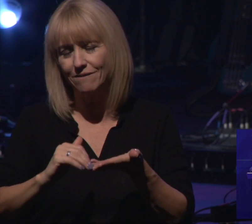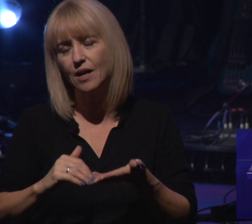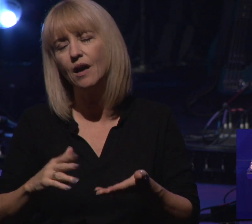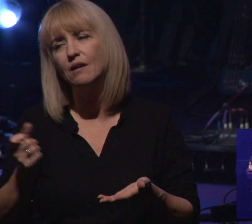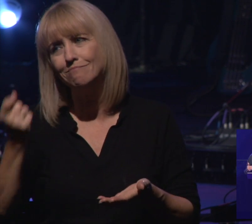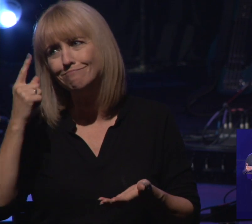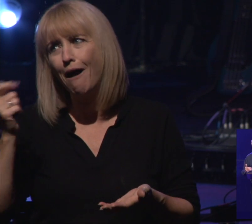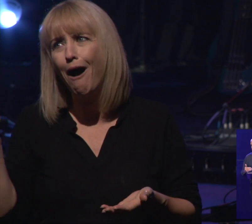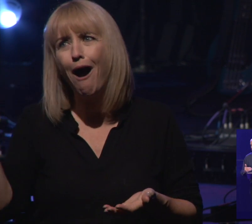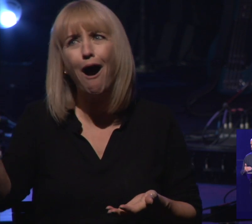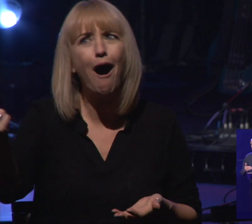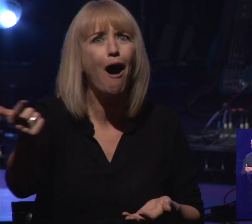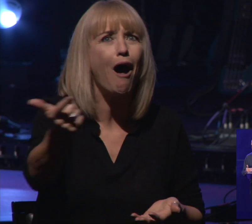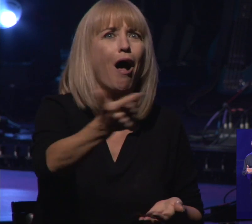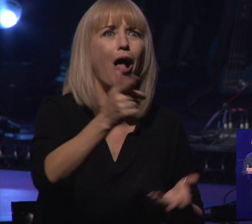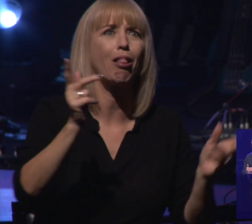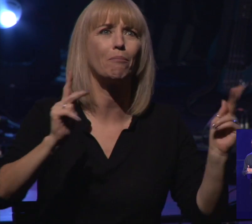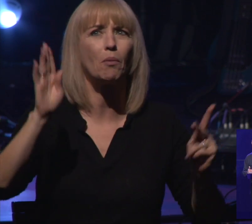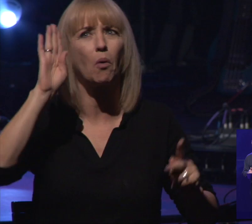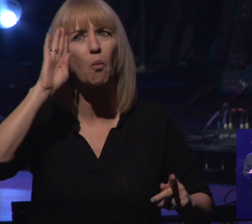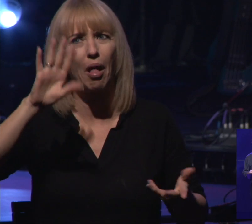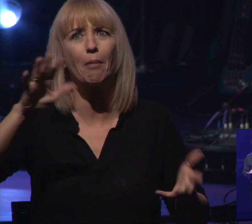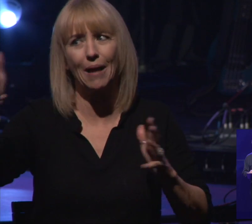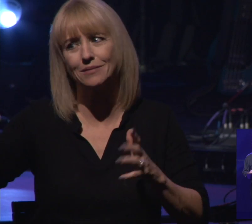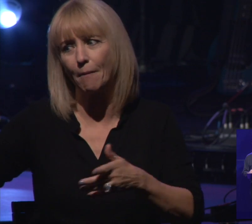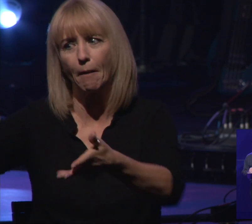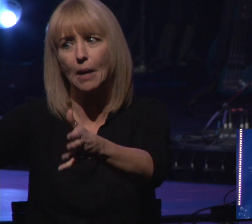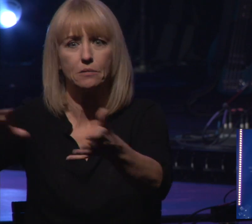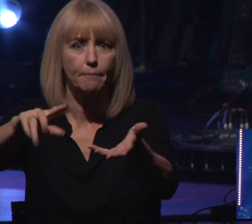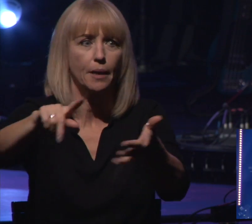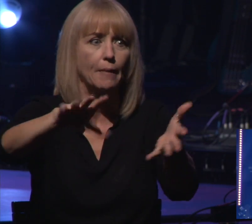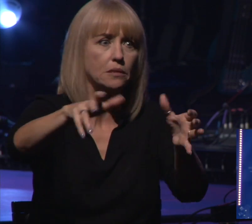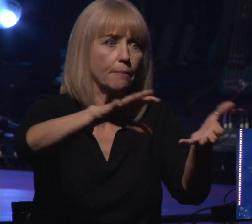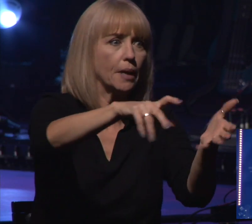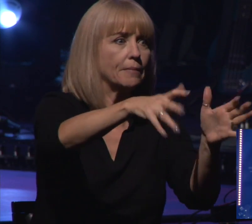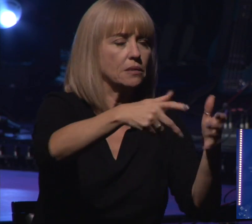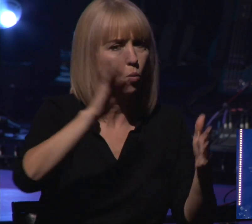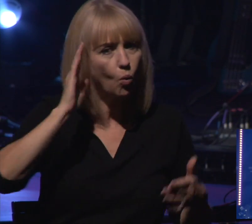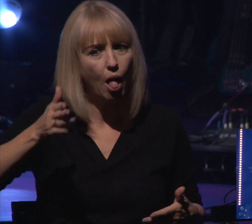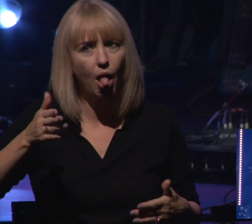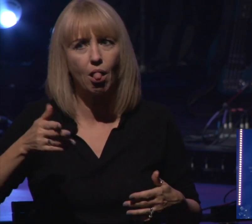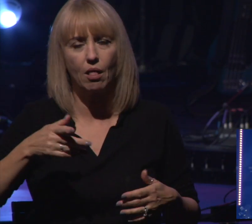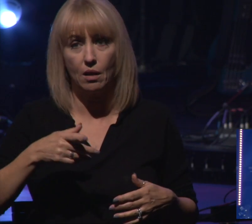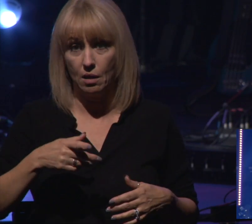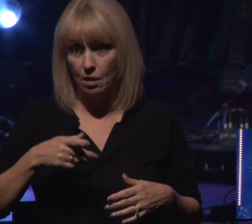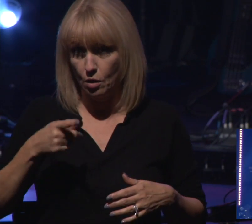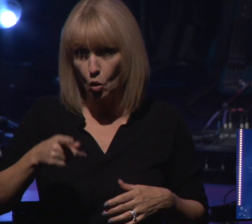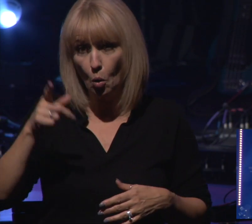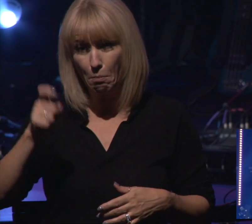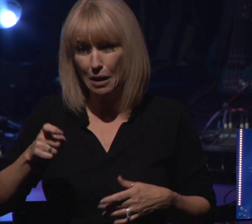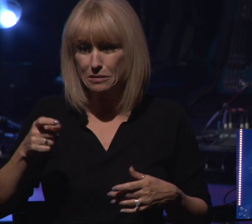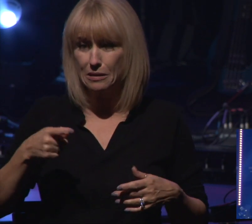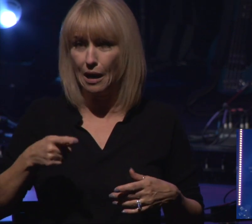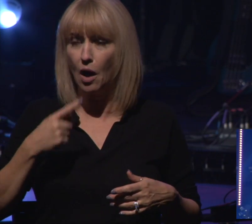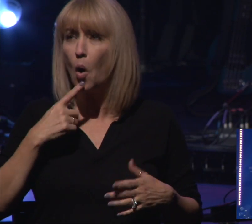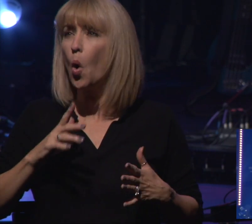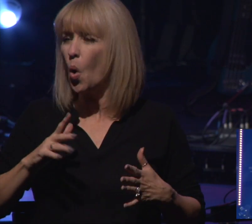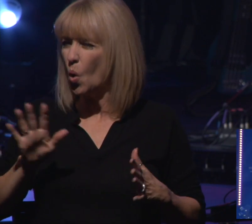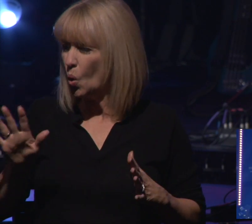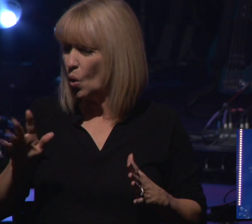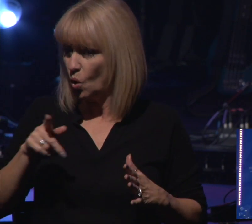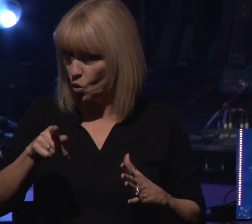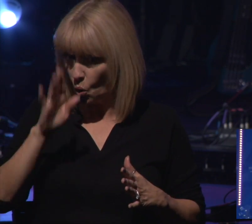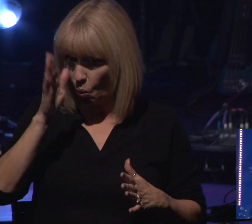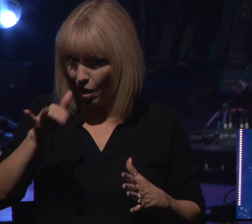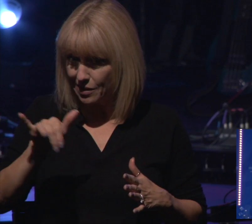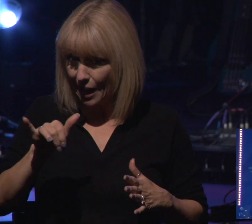that are imperfect and cause hurt and pain and disappointment. But when that hurt and that pain comes, do you give the grace of Jesus